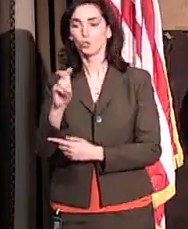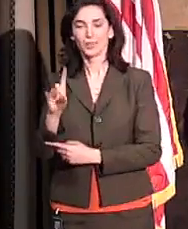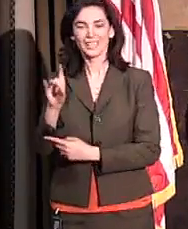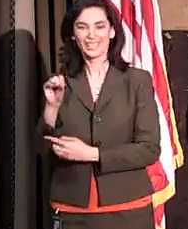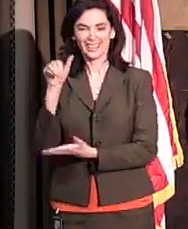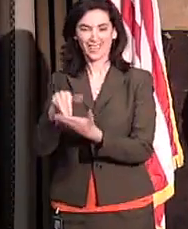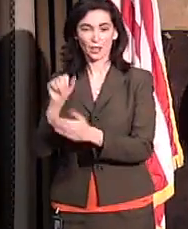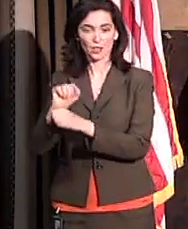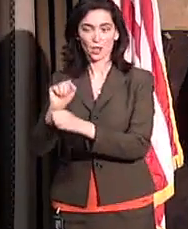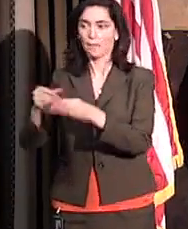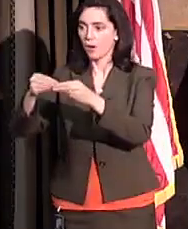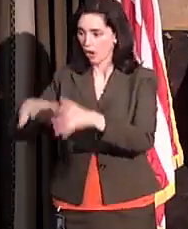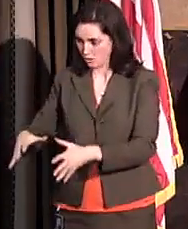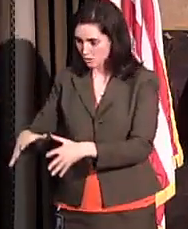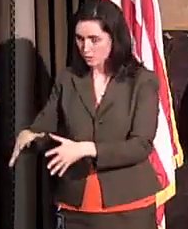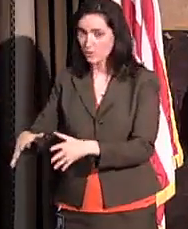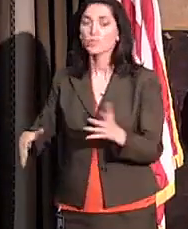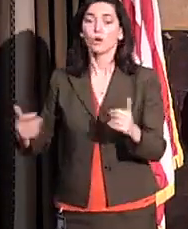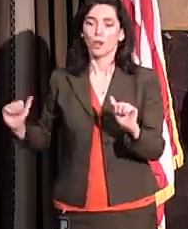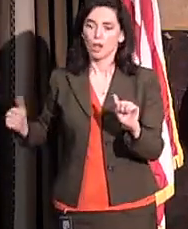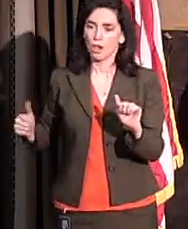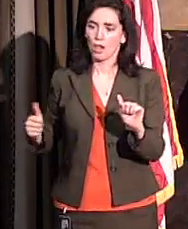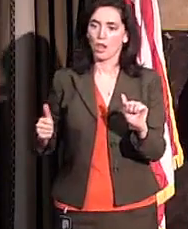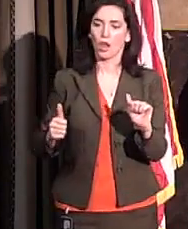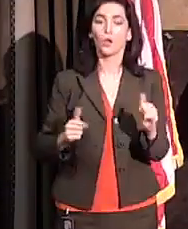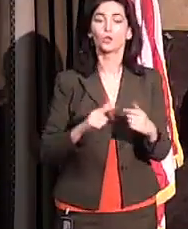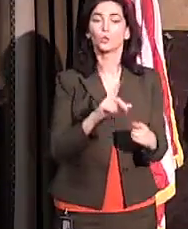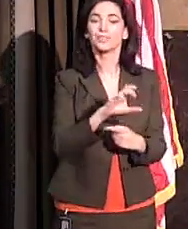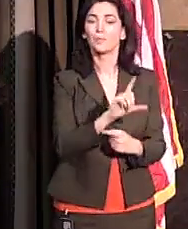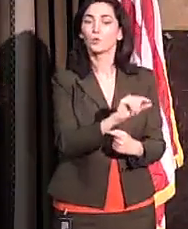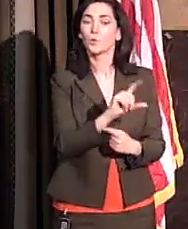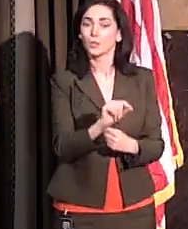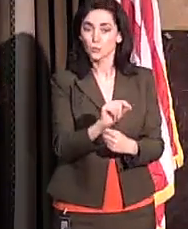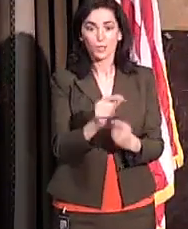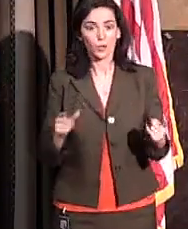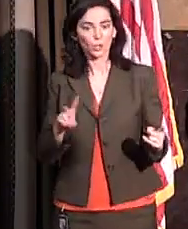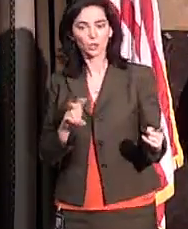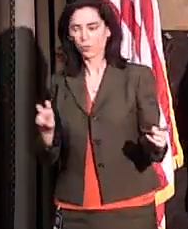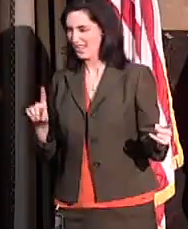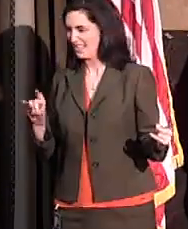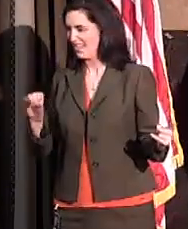of 2020, we had recaptured about 200,000 of those jobs.